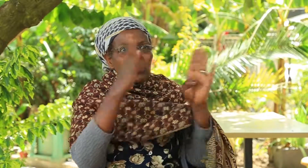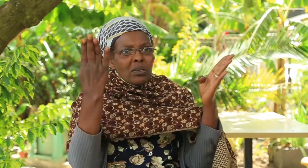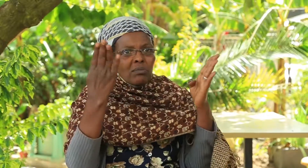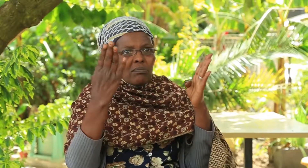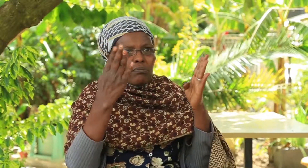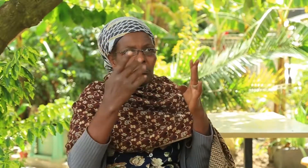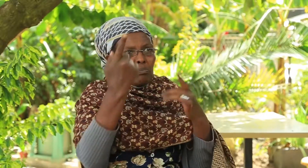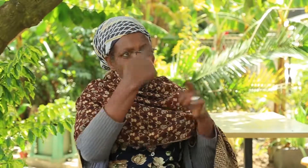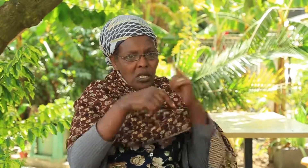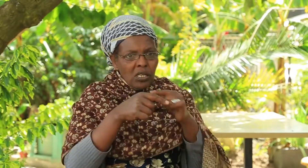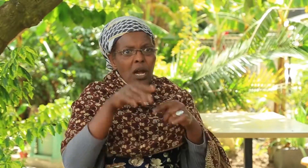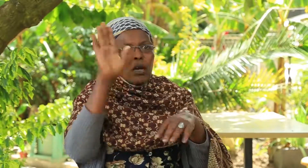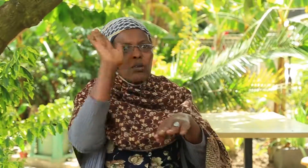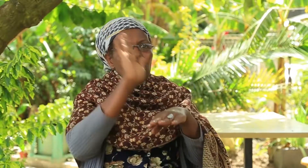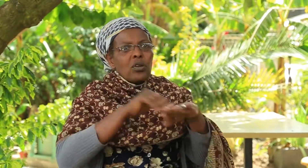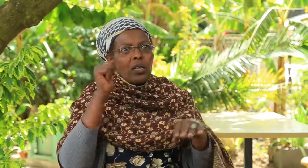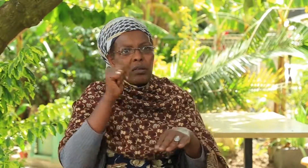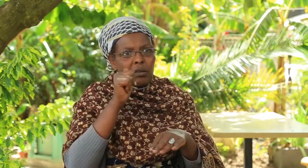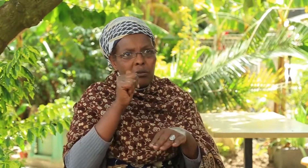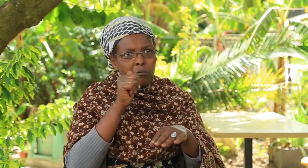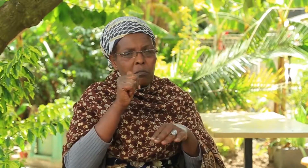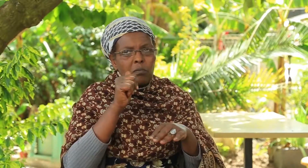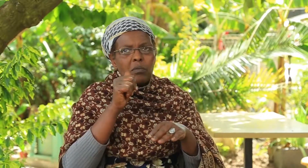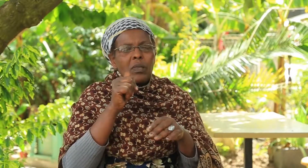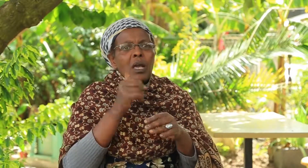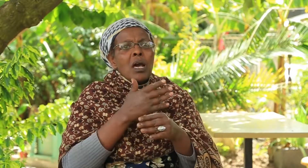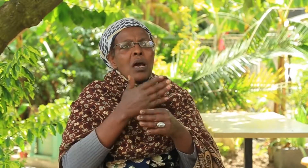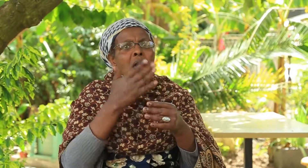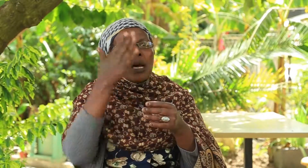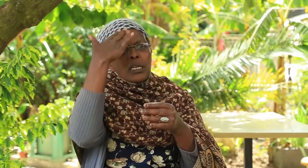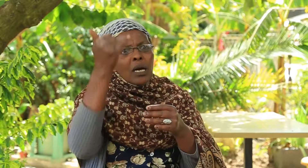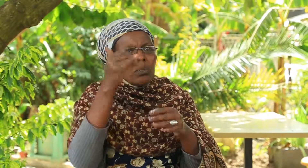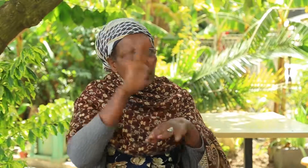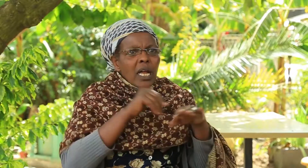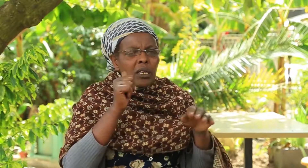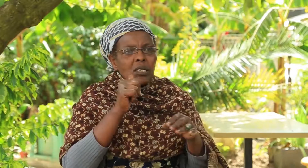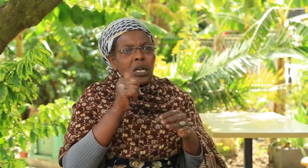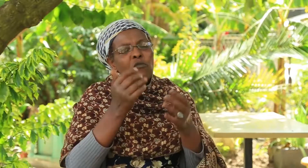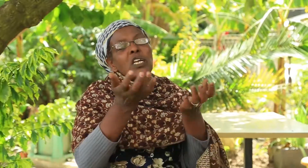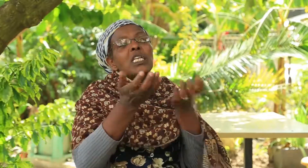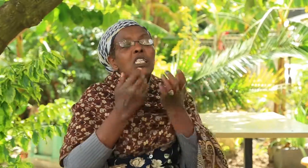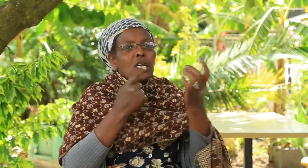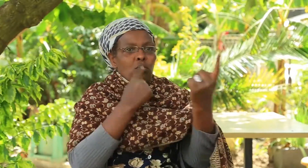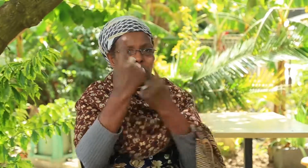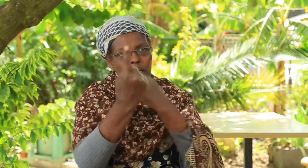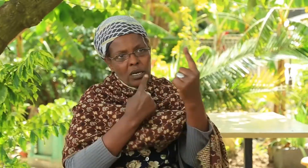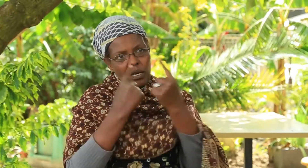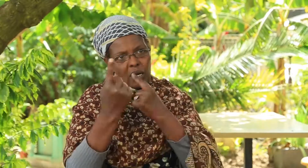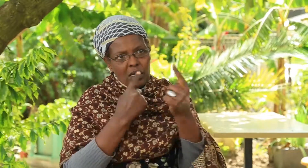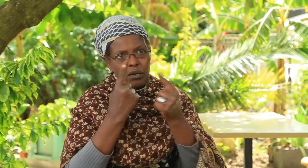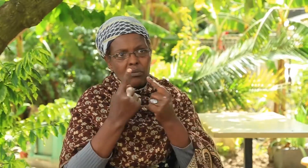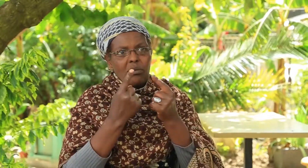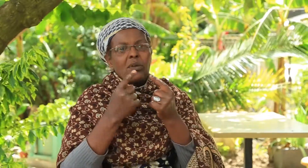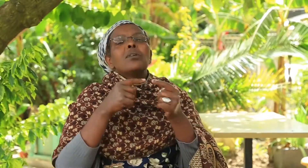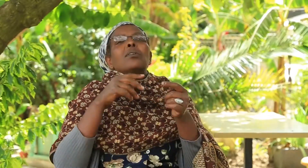One day, Demere called me to his office. When I asked him why, he told me he wants to talk